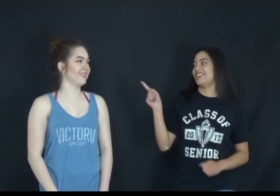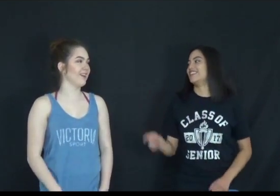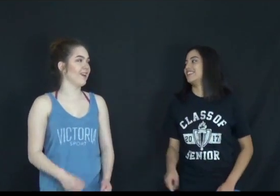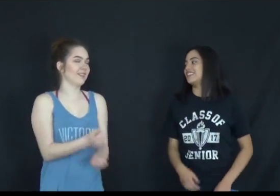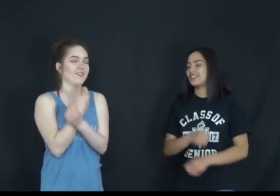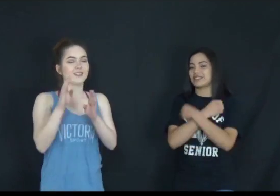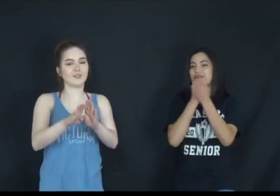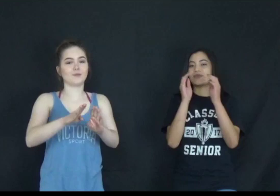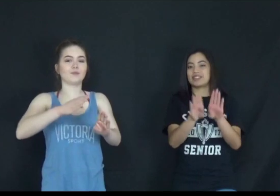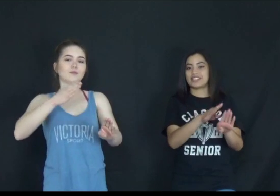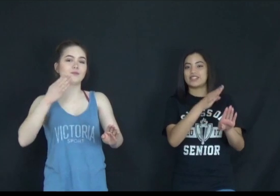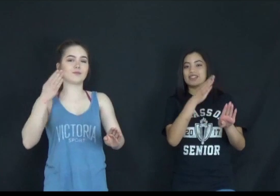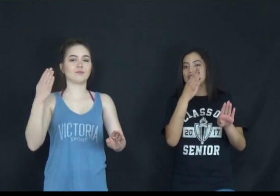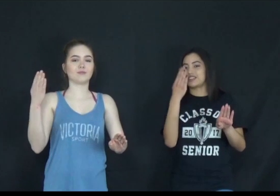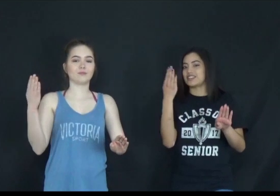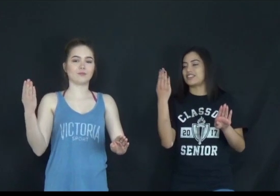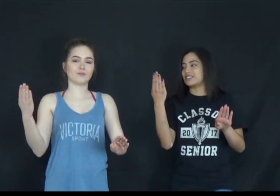With you. Love is an open